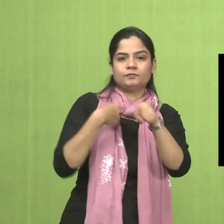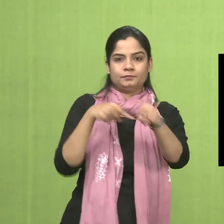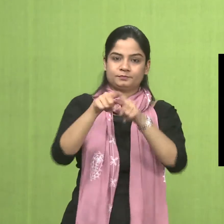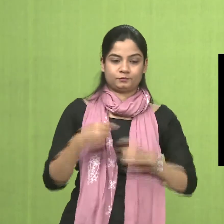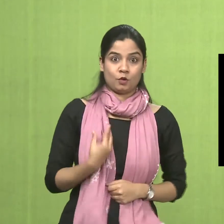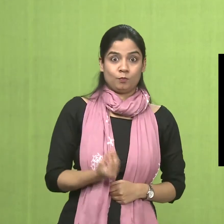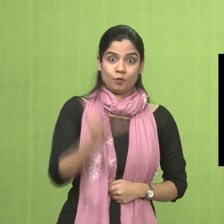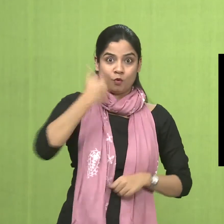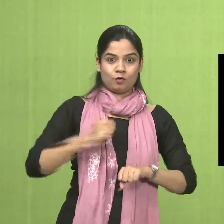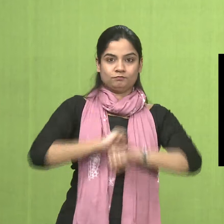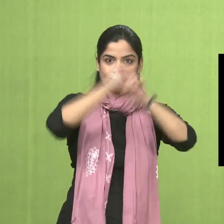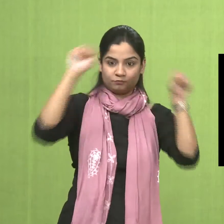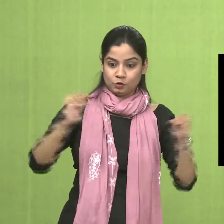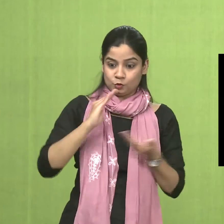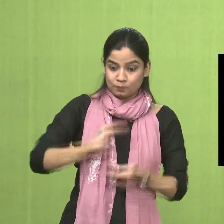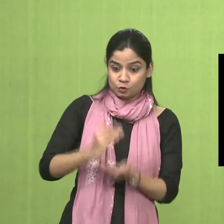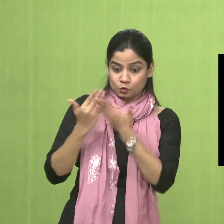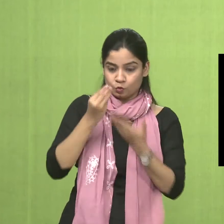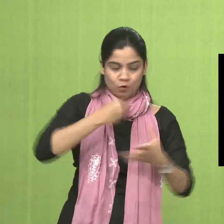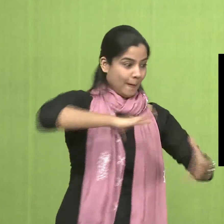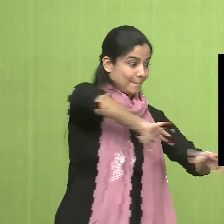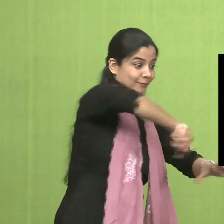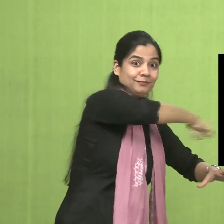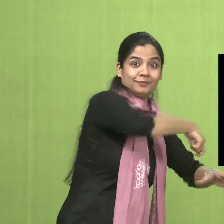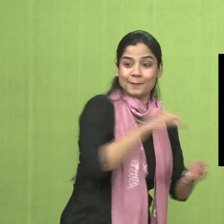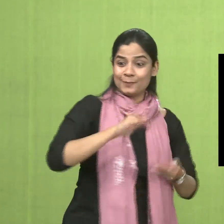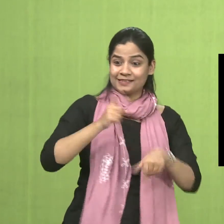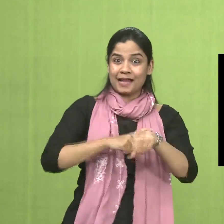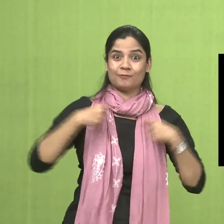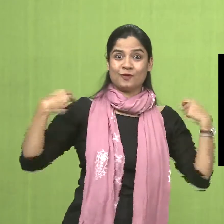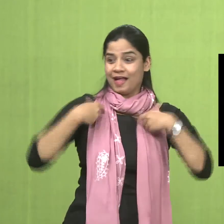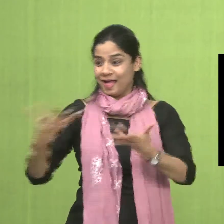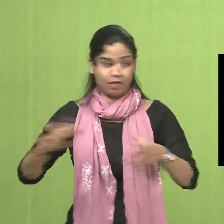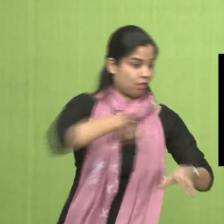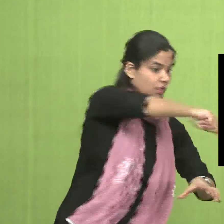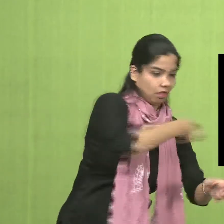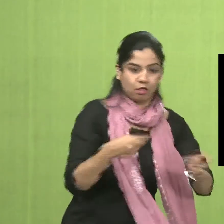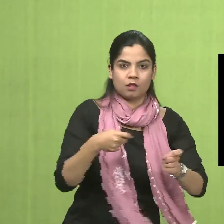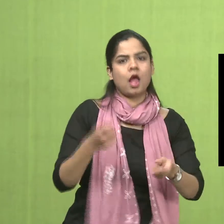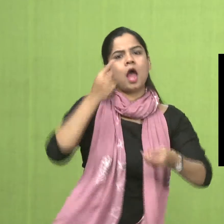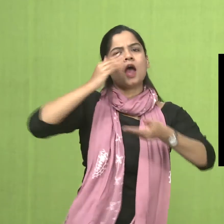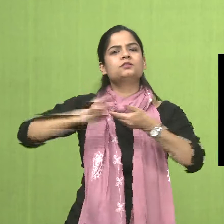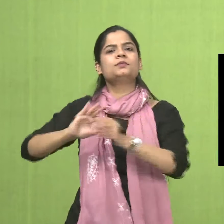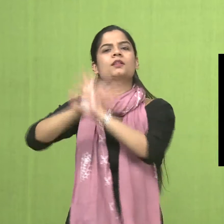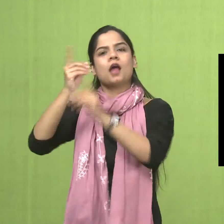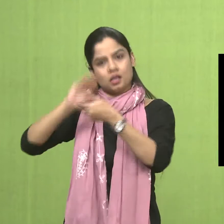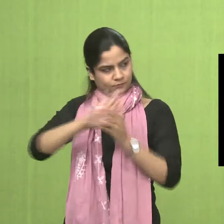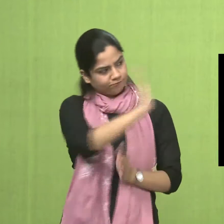is waking up in the morning and she's cooking, whereas the children also have to be dressed up for school at the same time, the husband can take the lead and dress